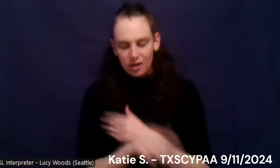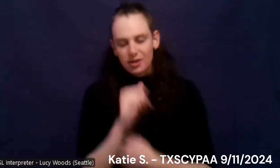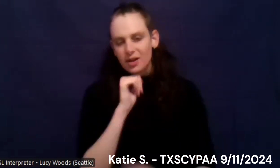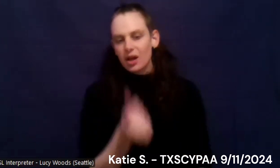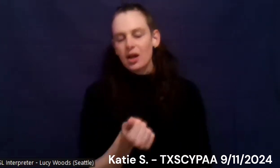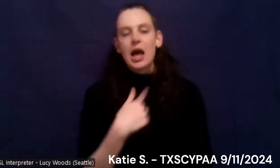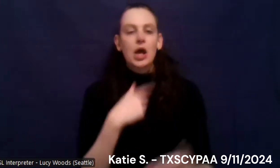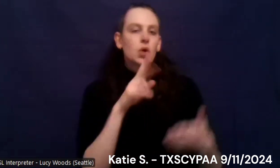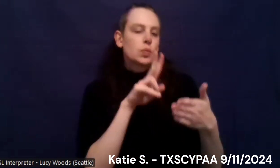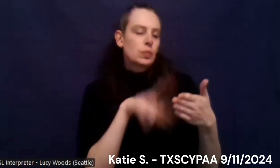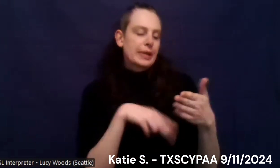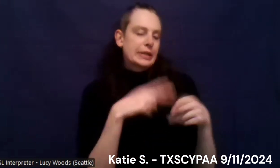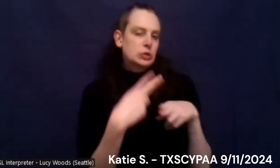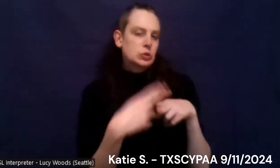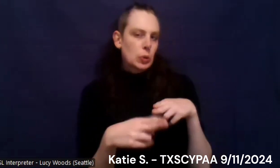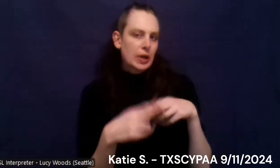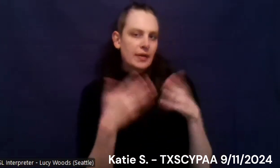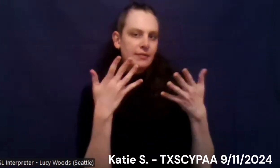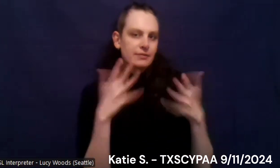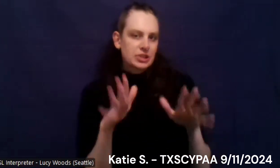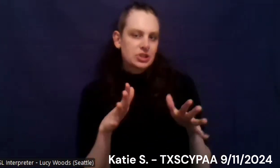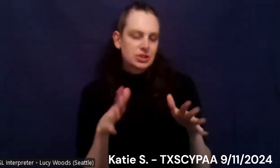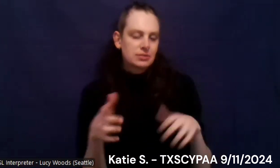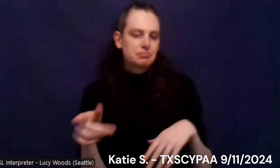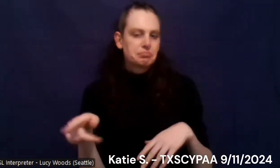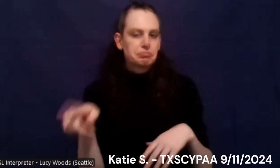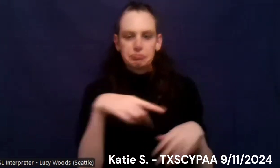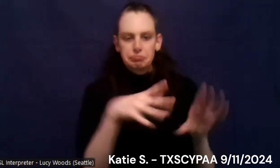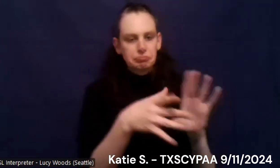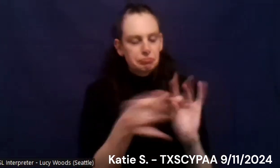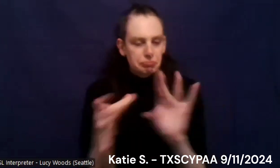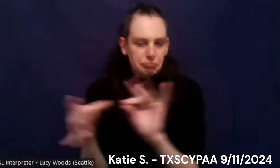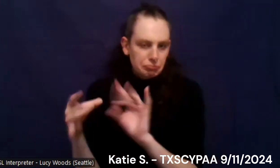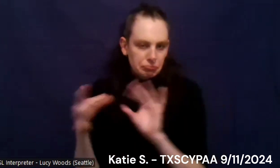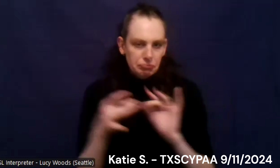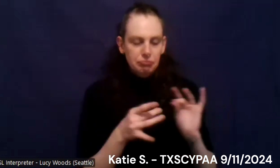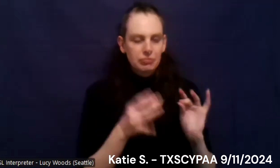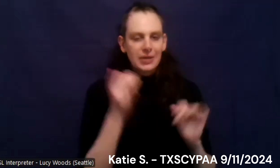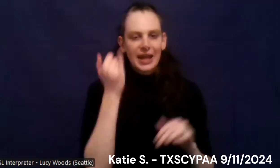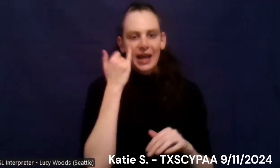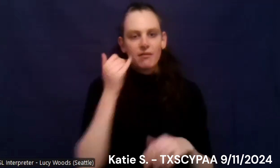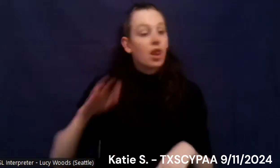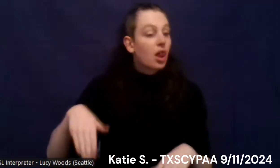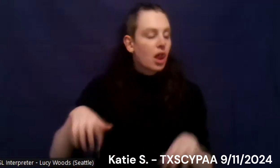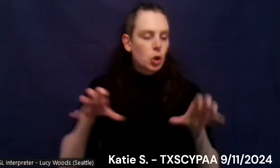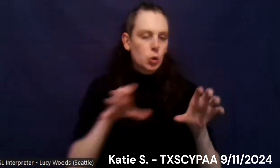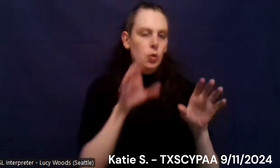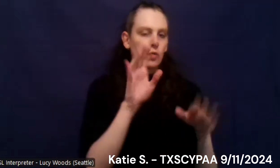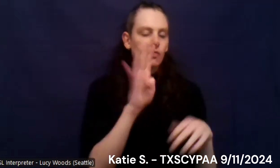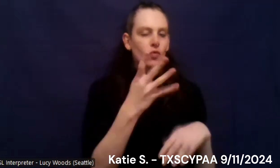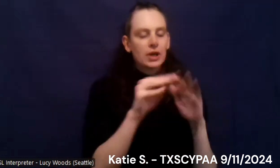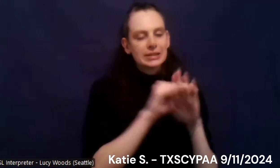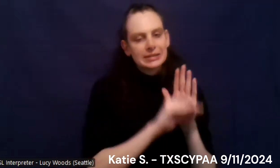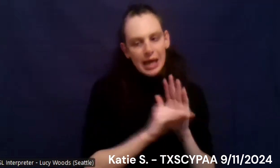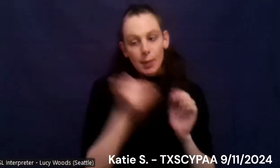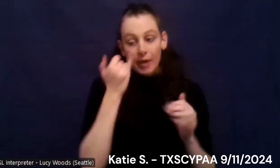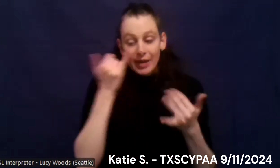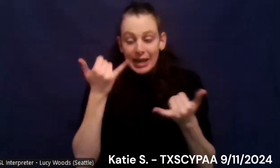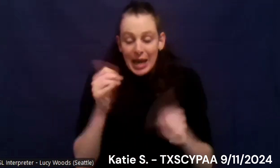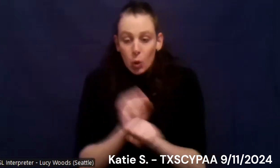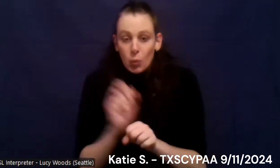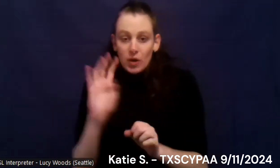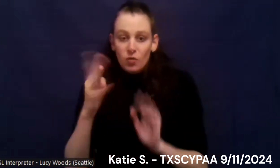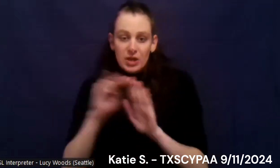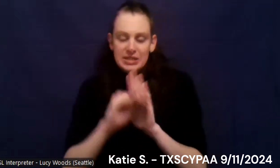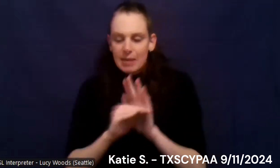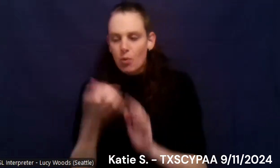then I'd like to hear what anybody would say about if they haven't done the four step before, if they're currently on the four step, or what you got out